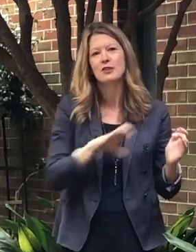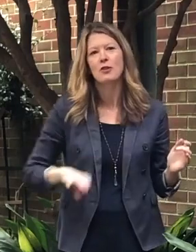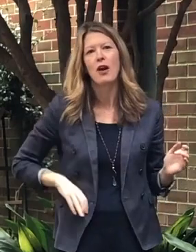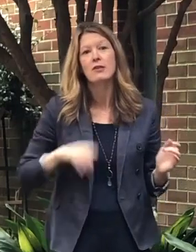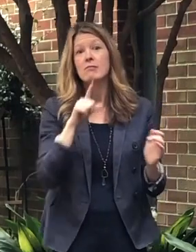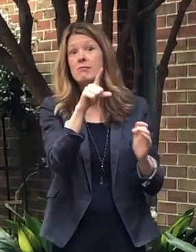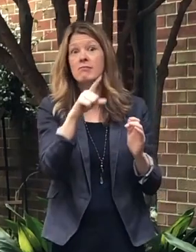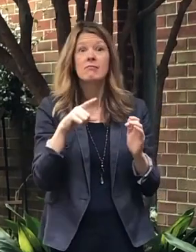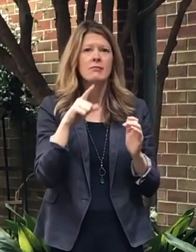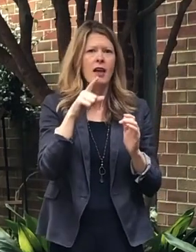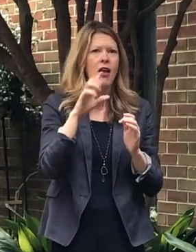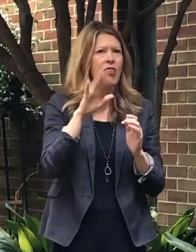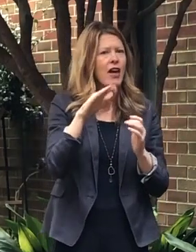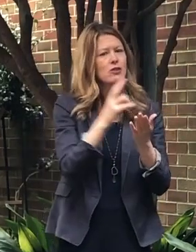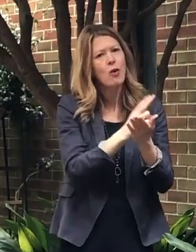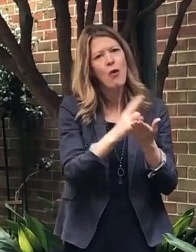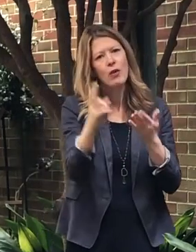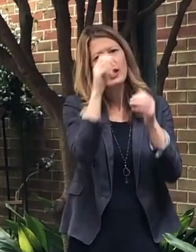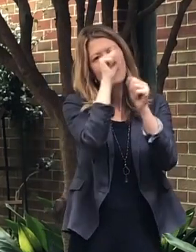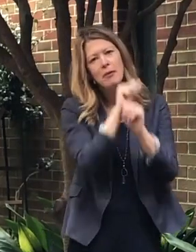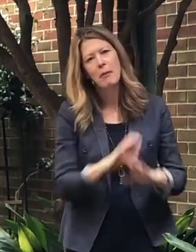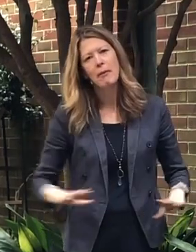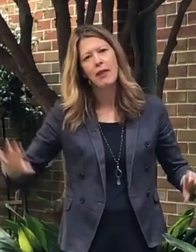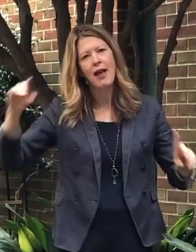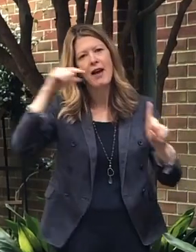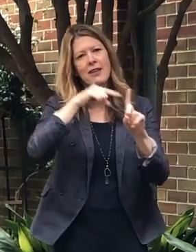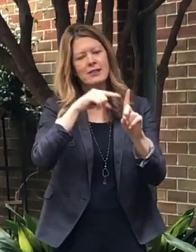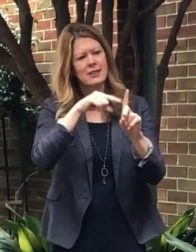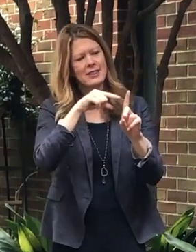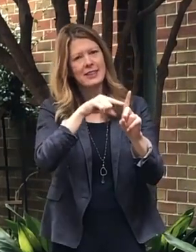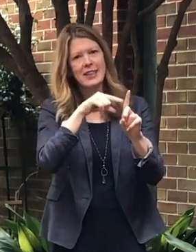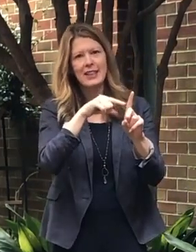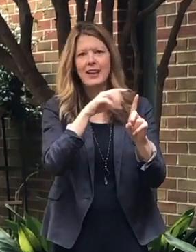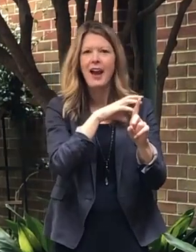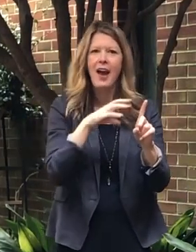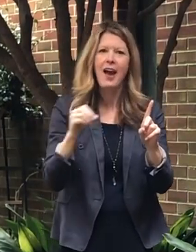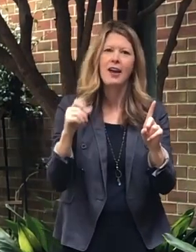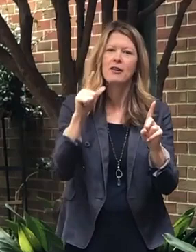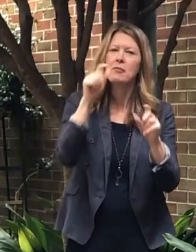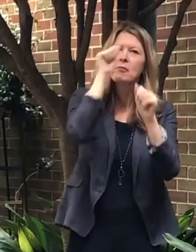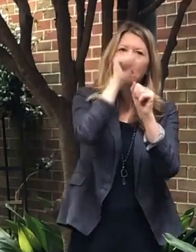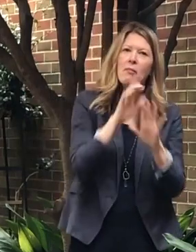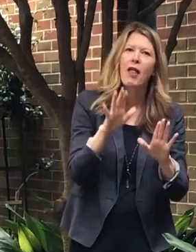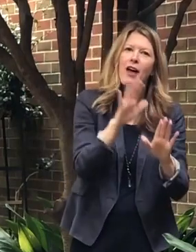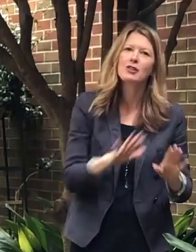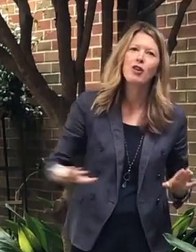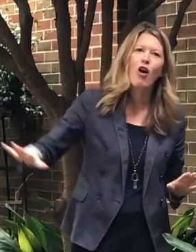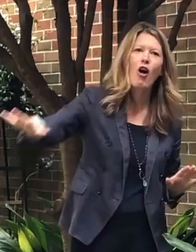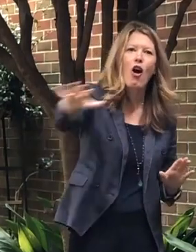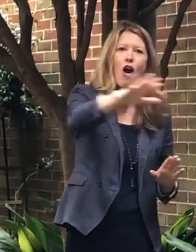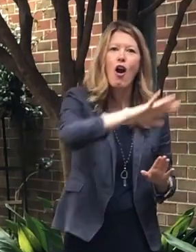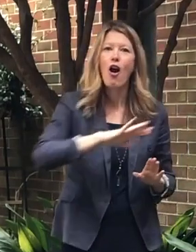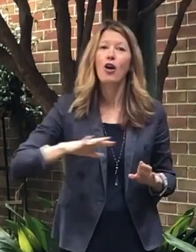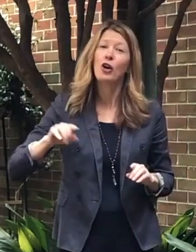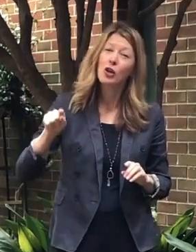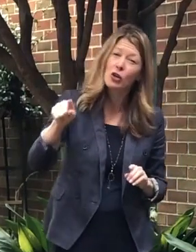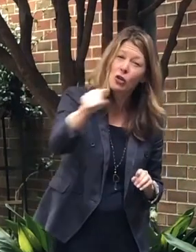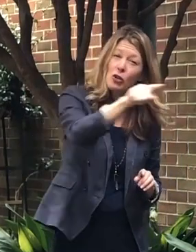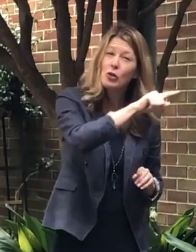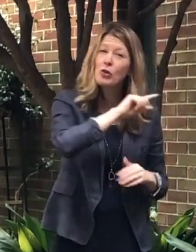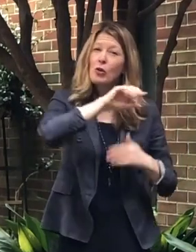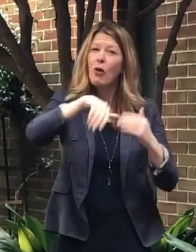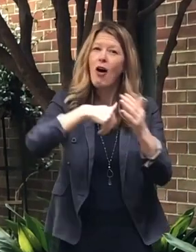Immortal, holy, blessed is he, and blessed are you,